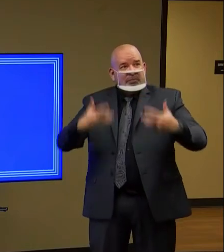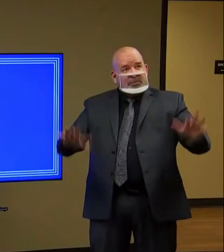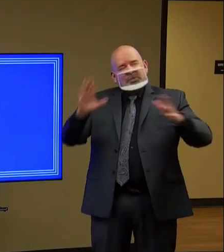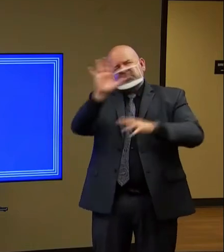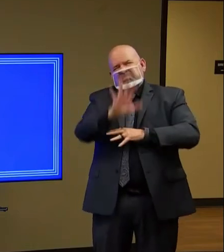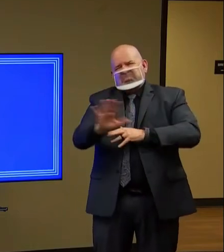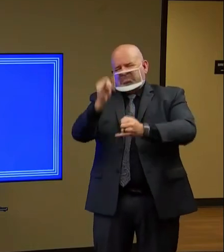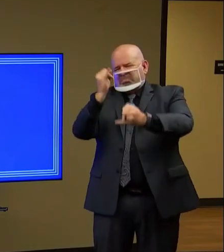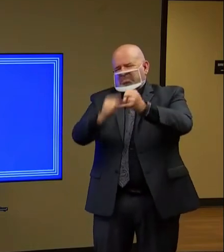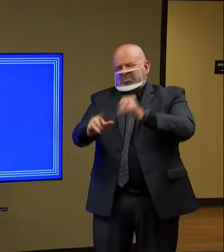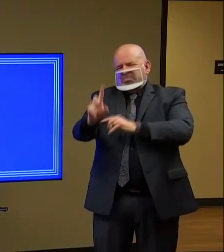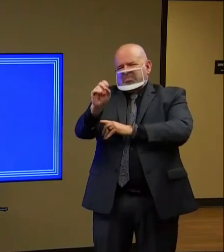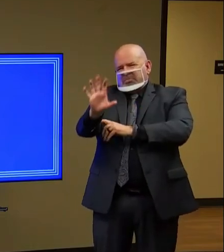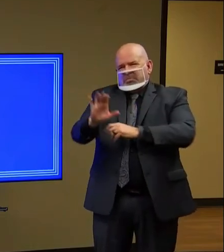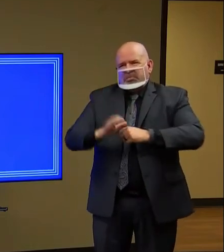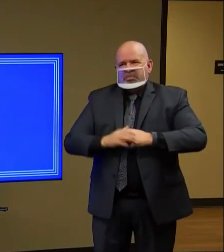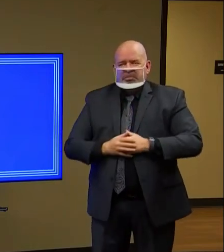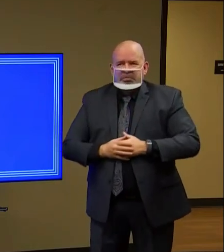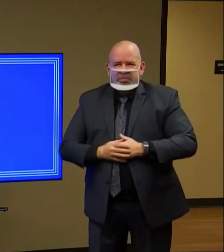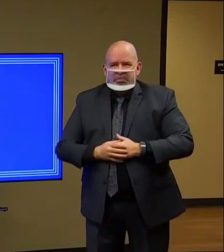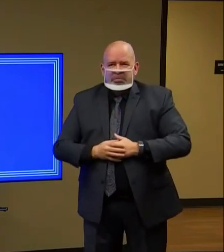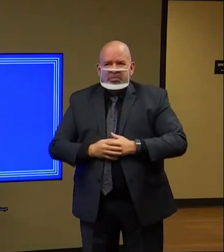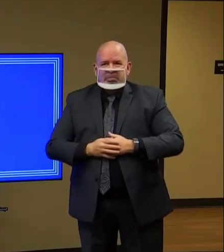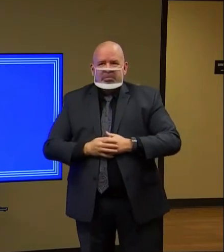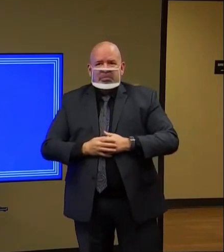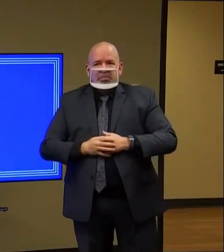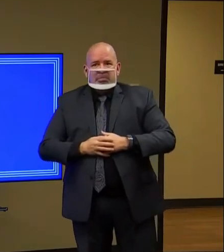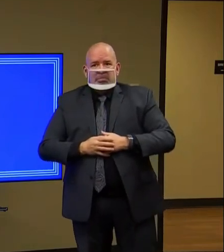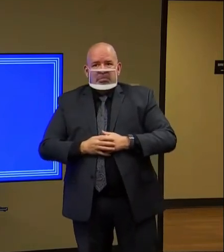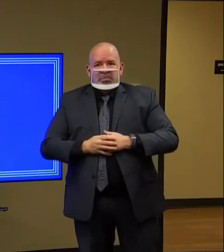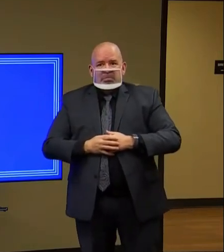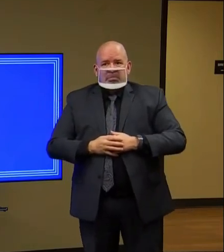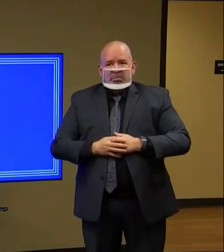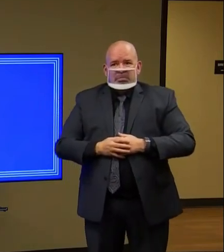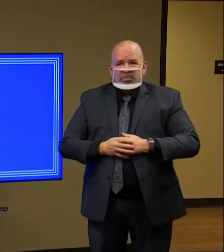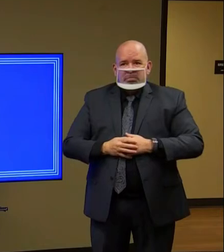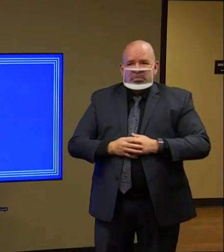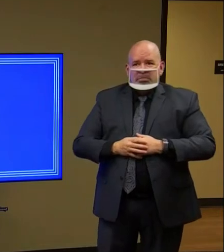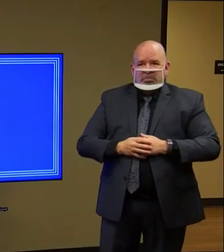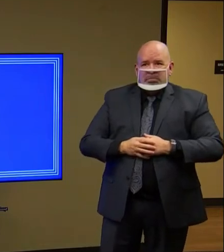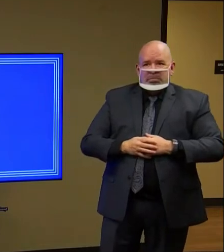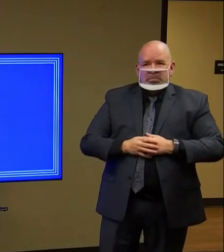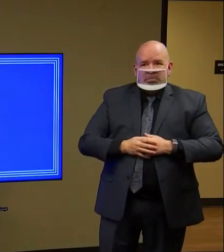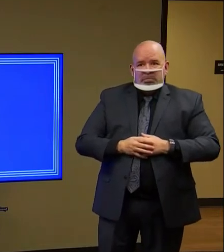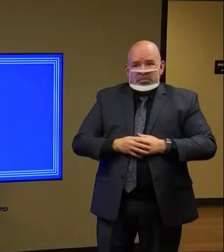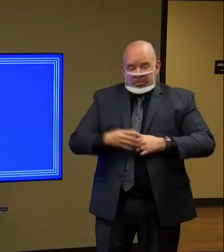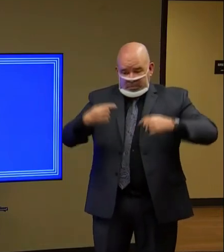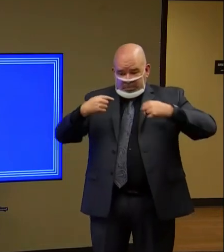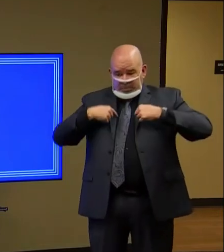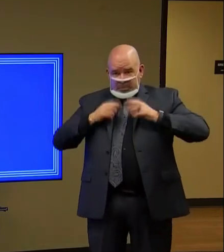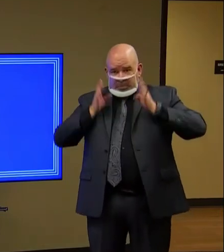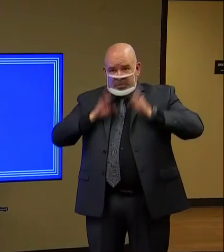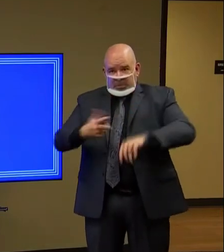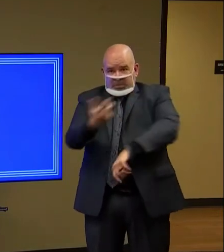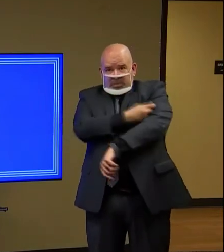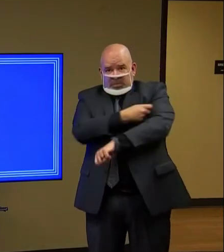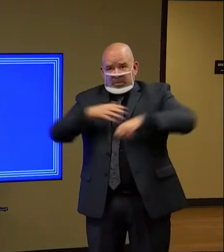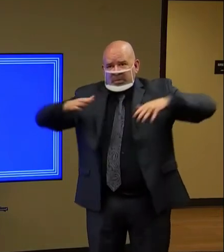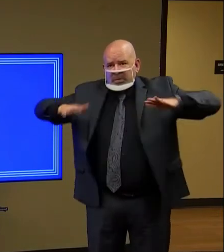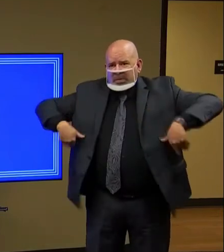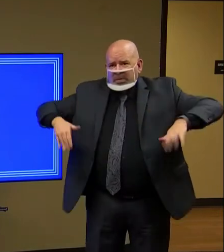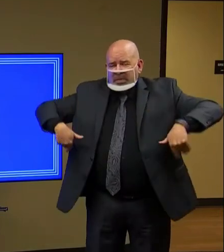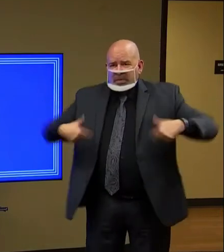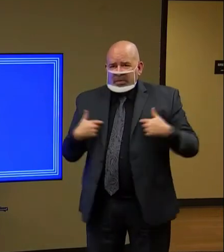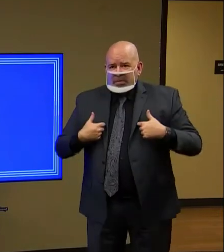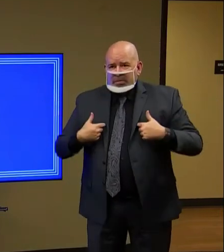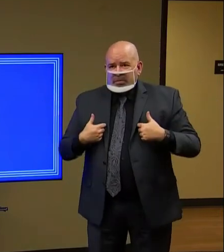may be a while, though, before you and I get the vaccine, before our number is up